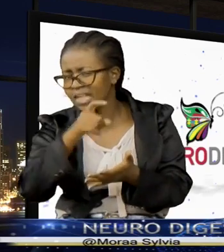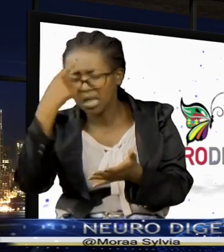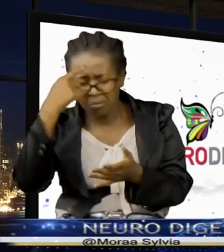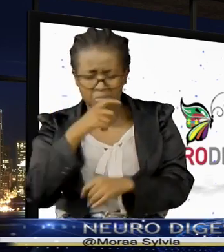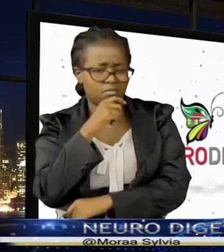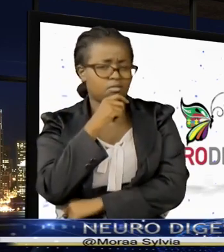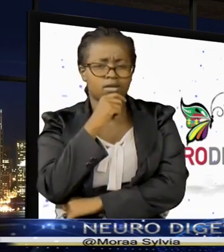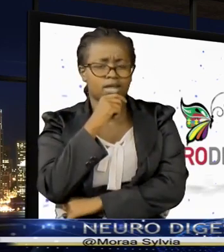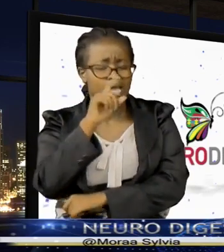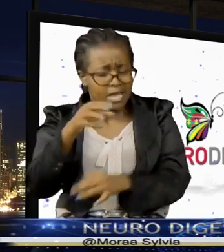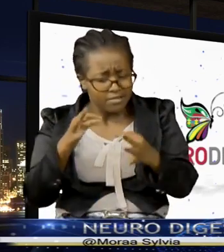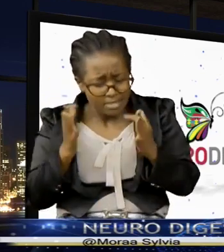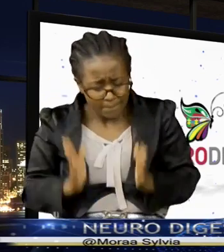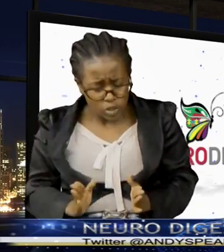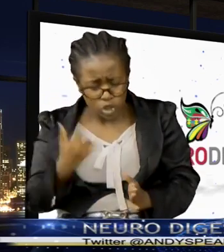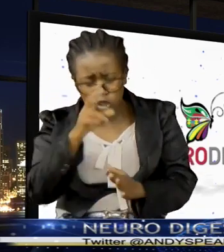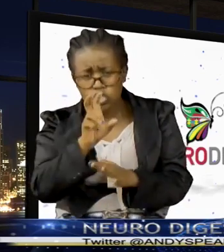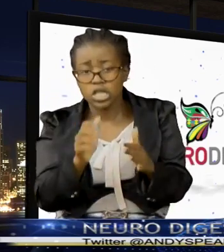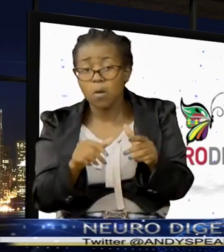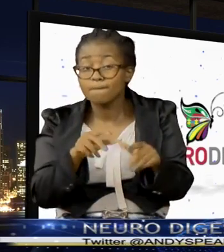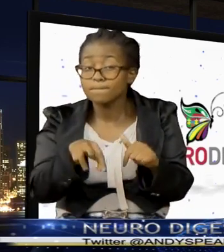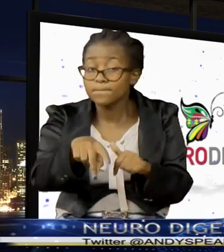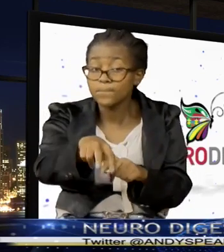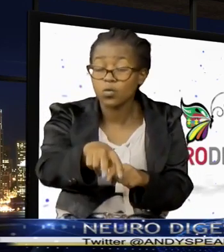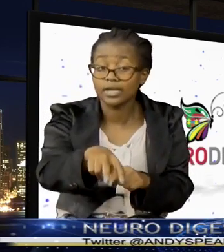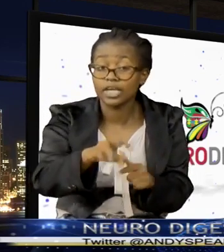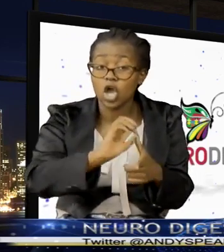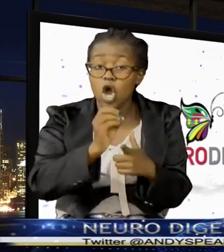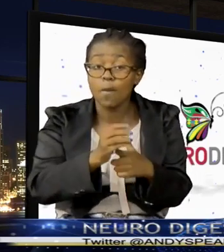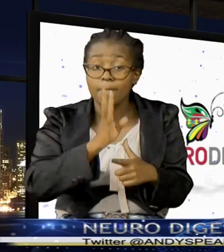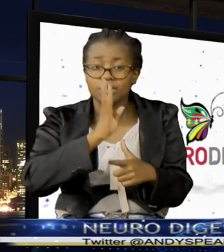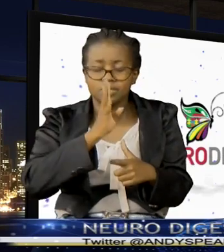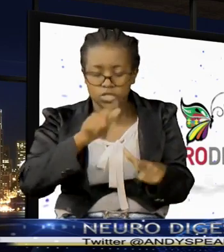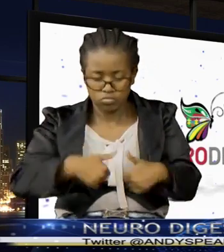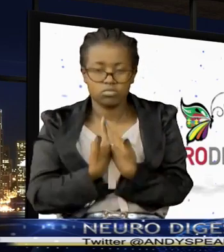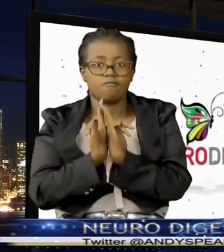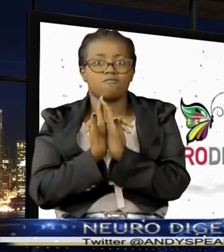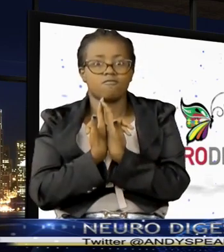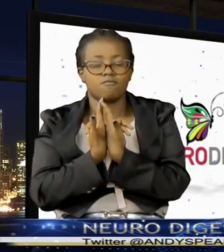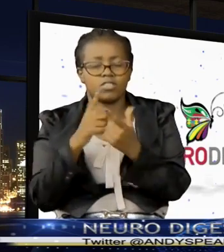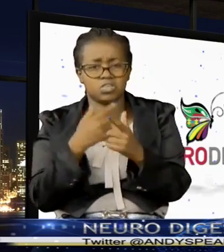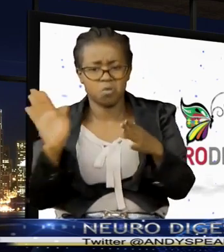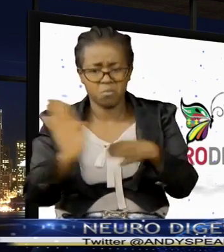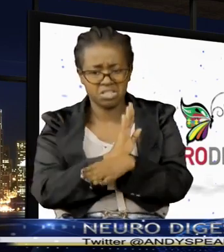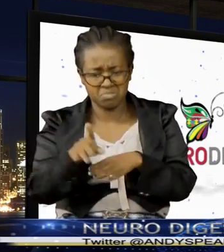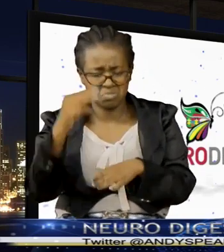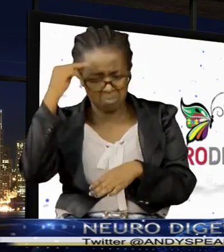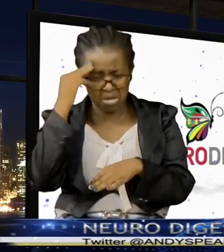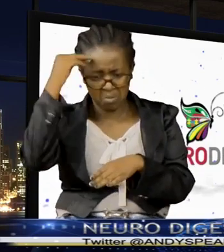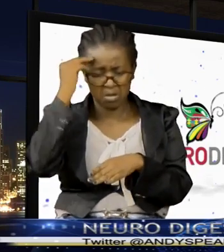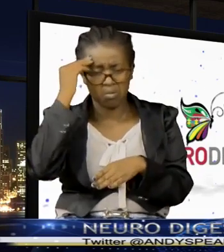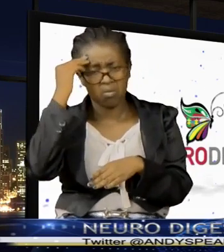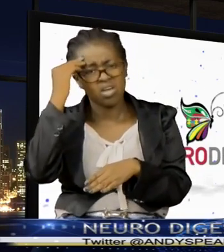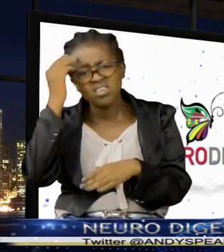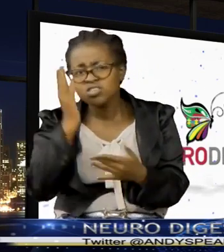ever wondered, the person that you might see walking around and maybe they're talking to themselves and you're busy saying they're mentally ill,